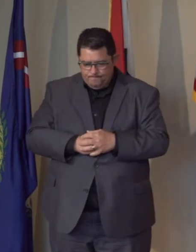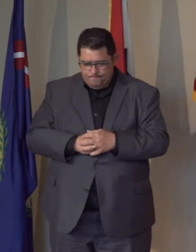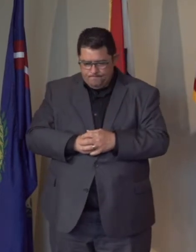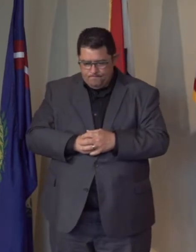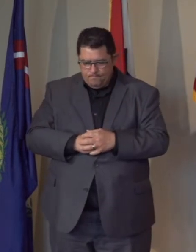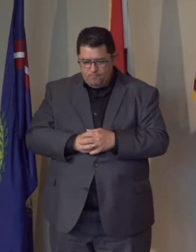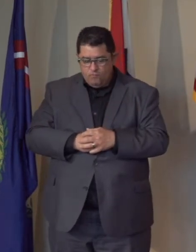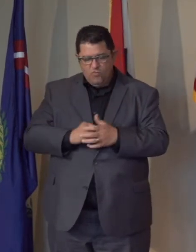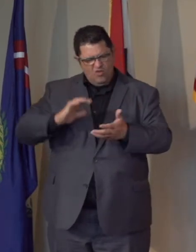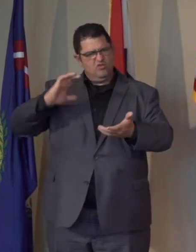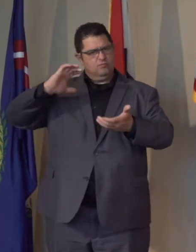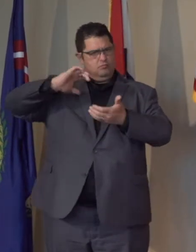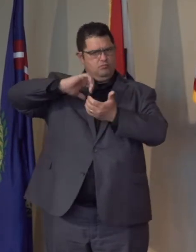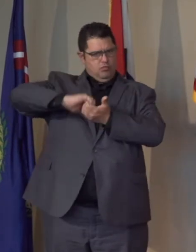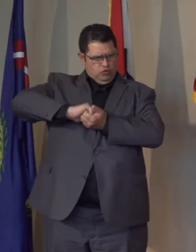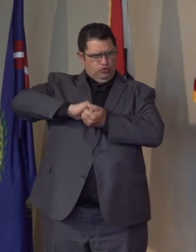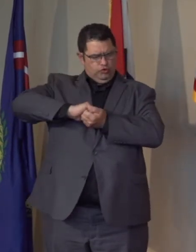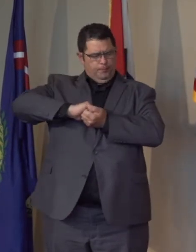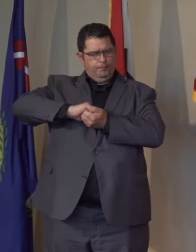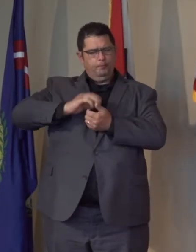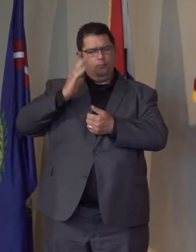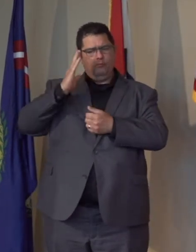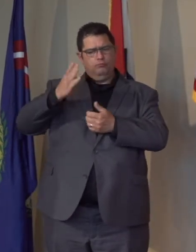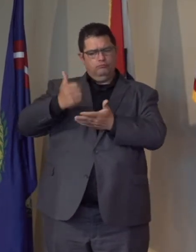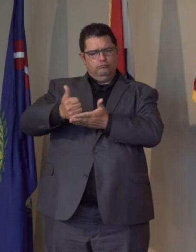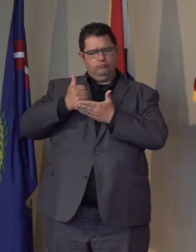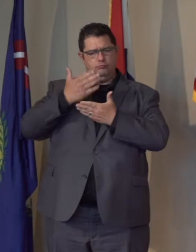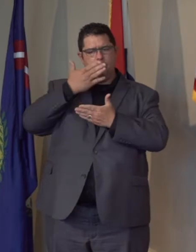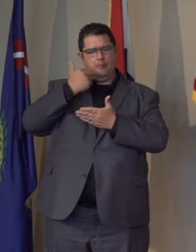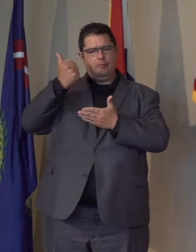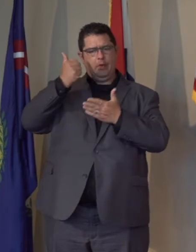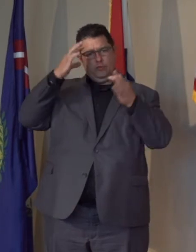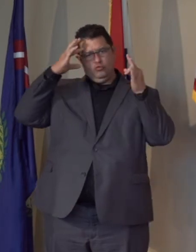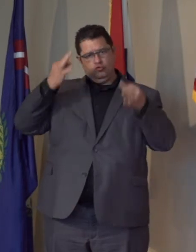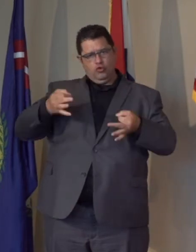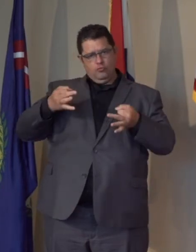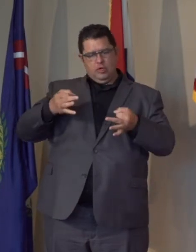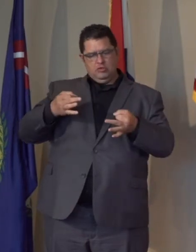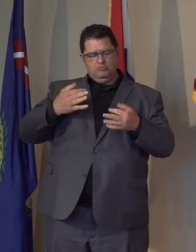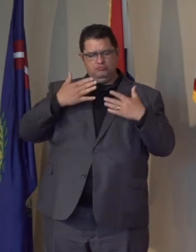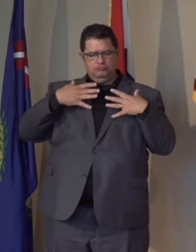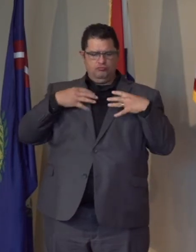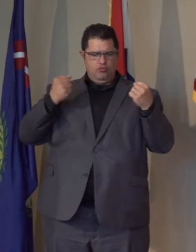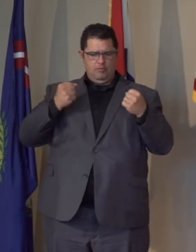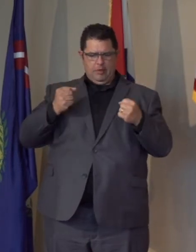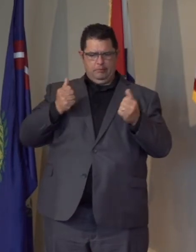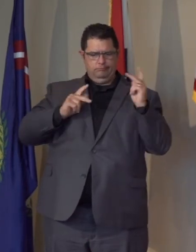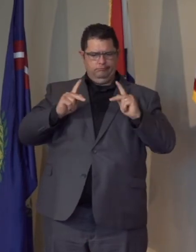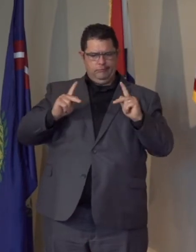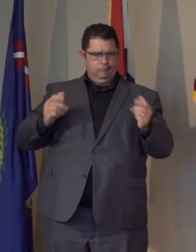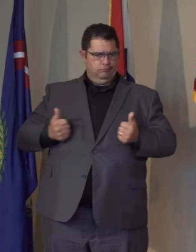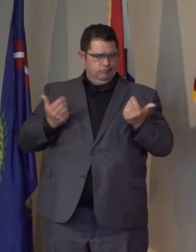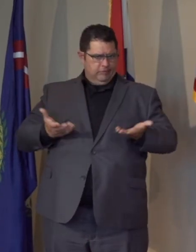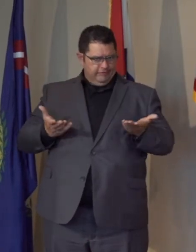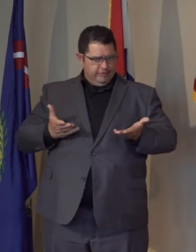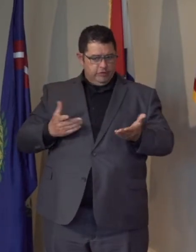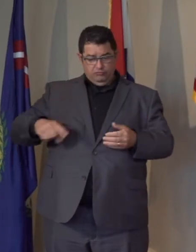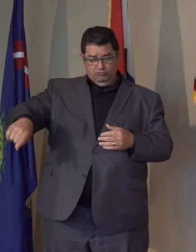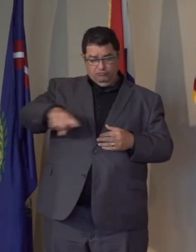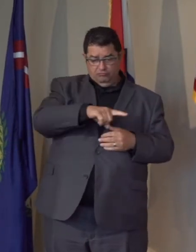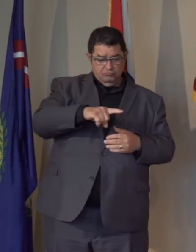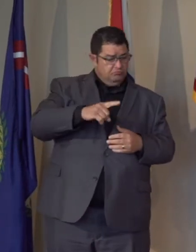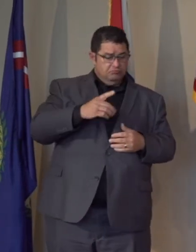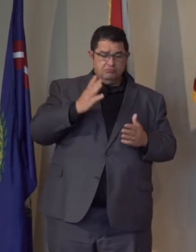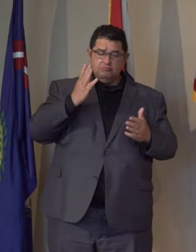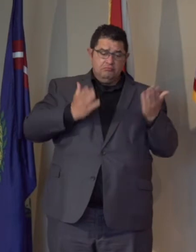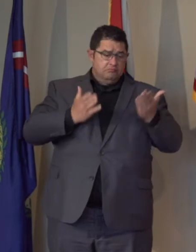this partnership will help us better determine the well-being of residents in our community, especially some who may have been infected without ever